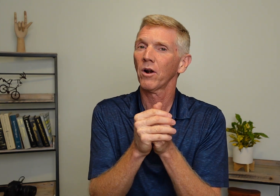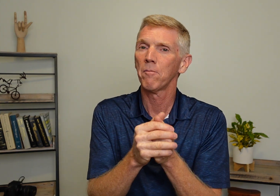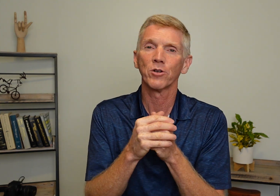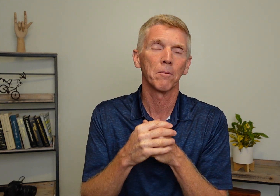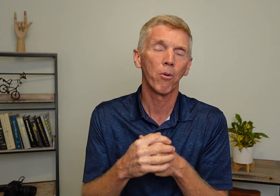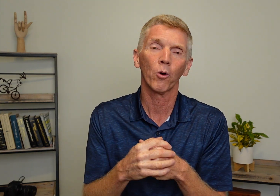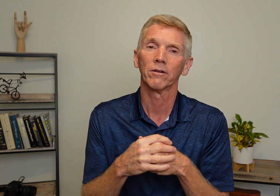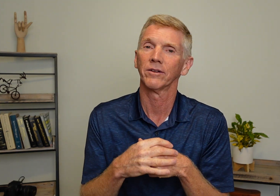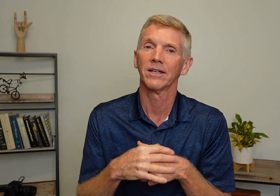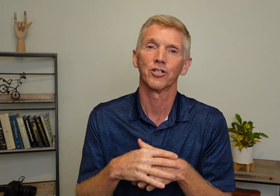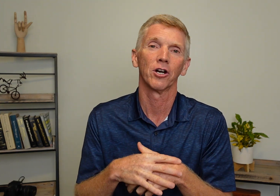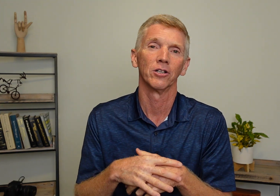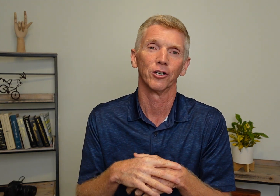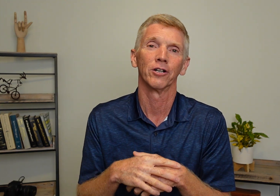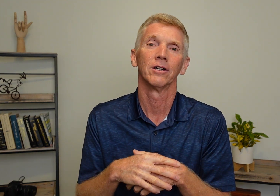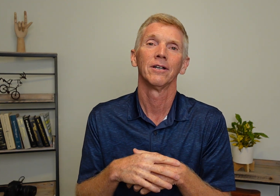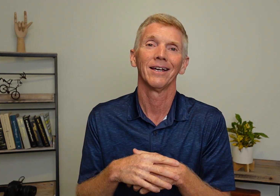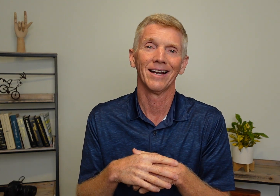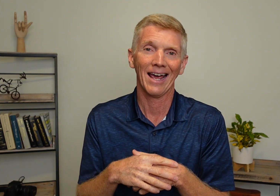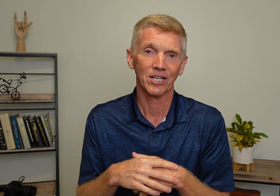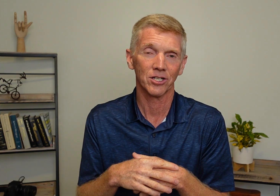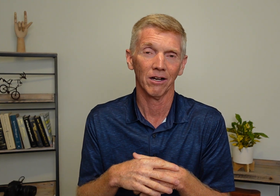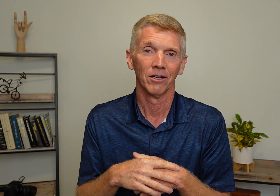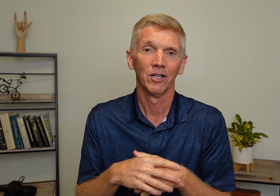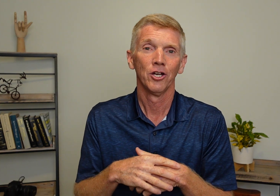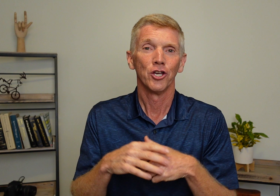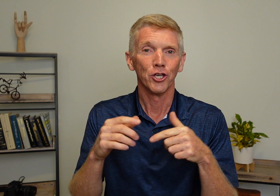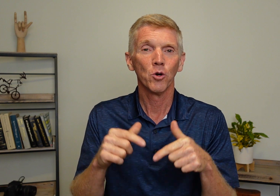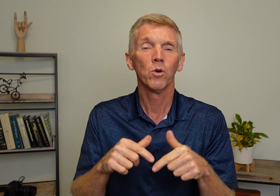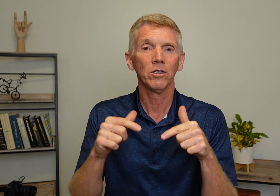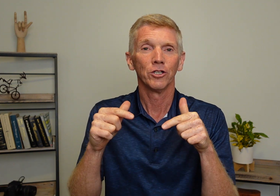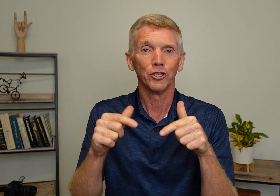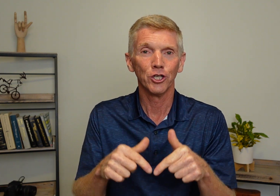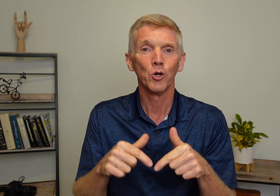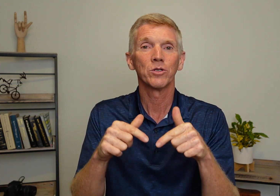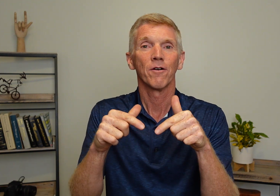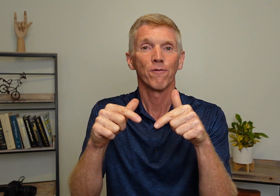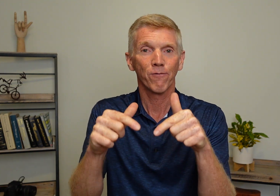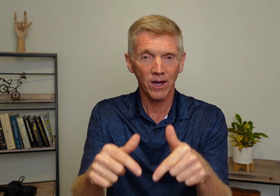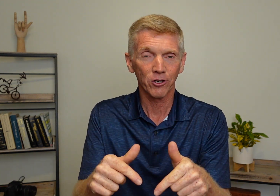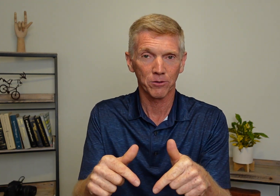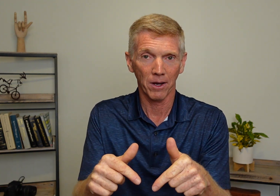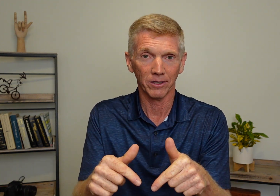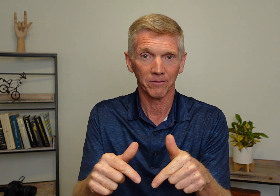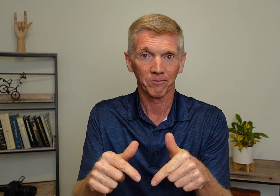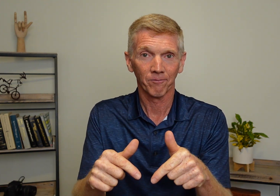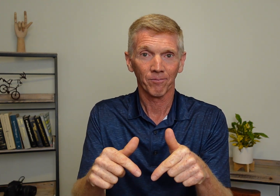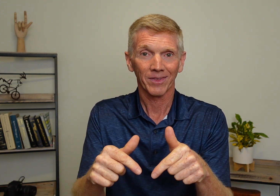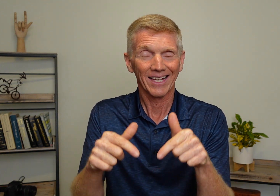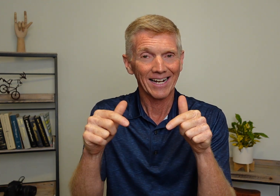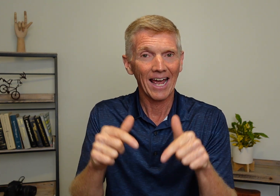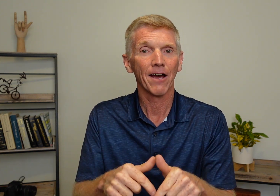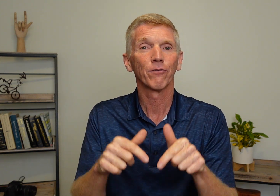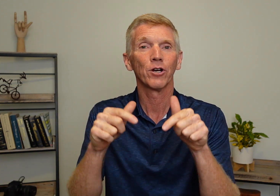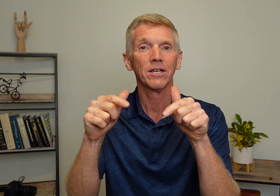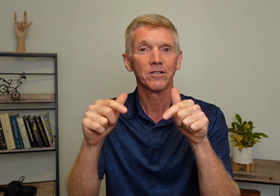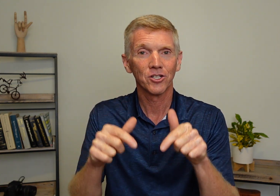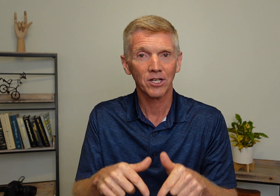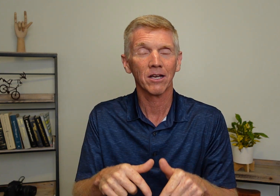the most important things you're going to learn in ASL. You will use fingerspelling in every